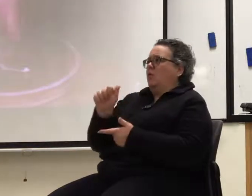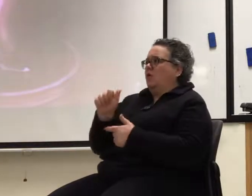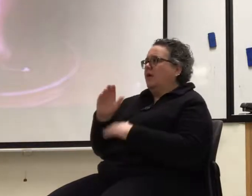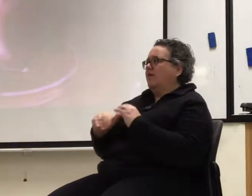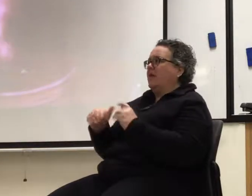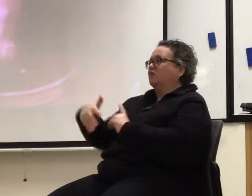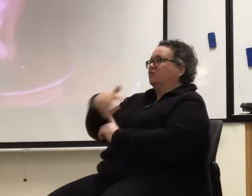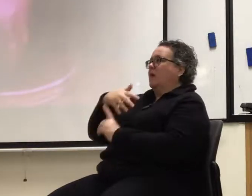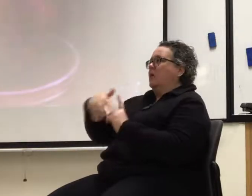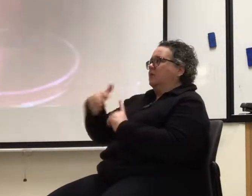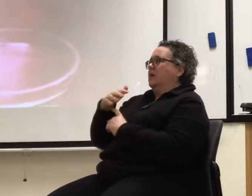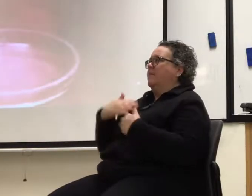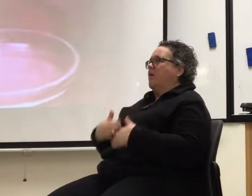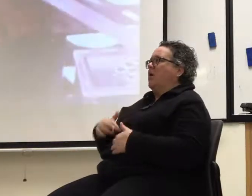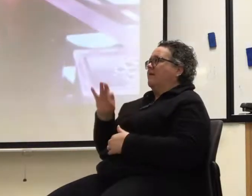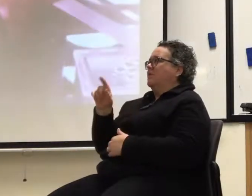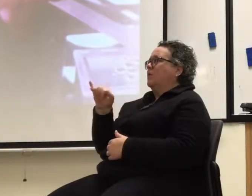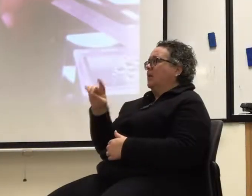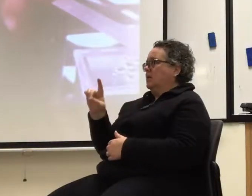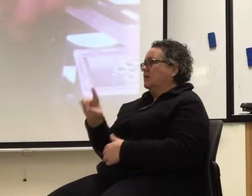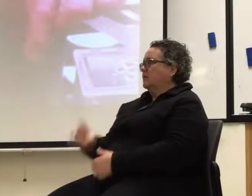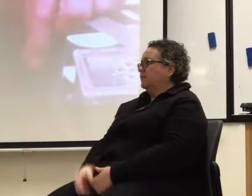fluids.